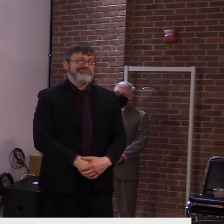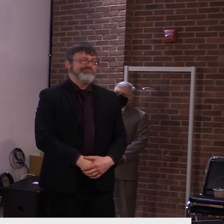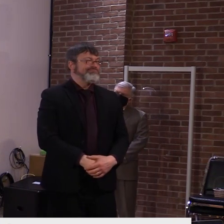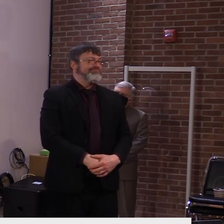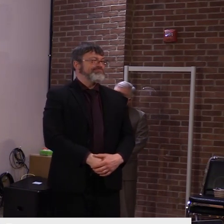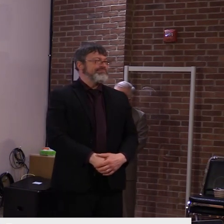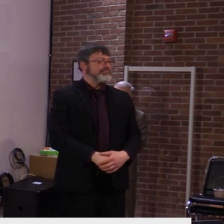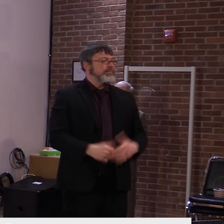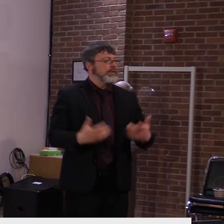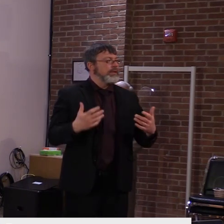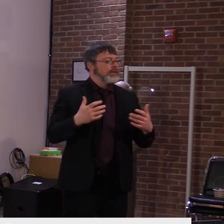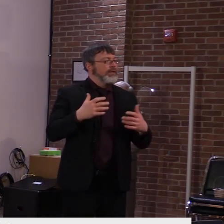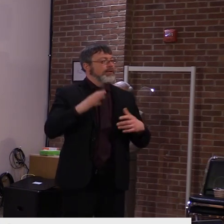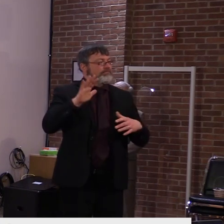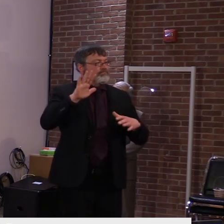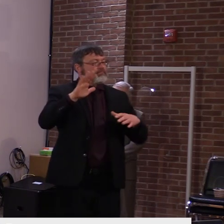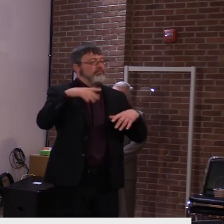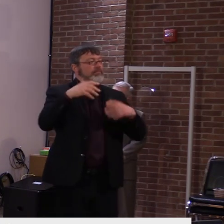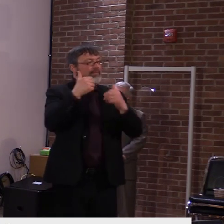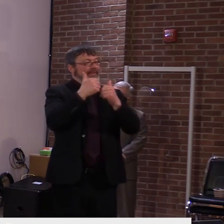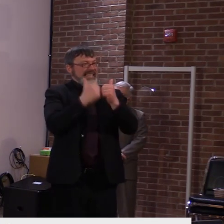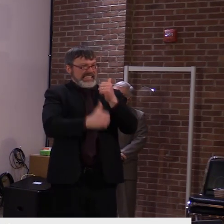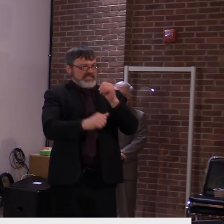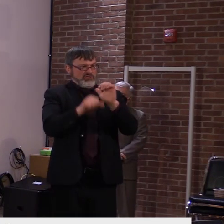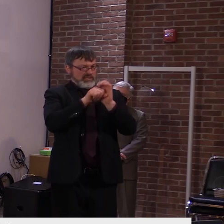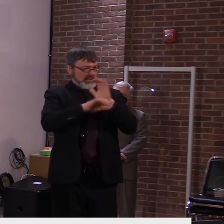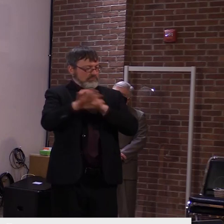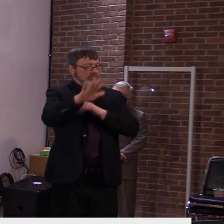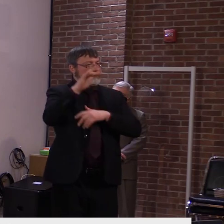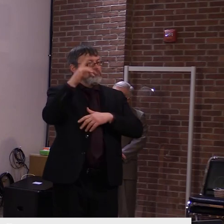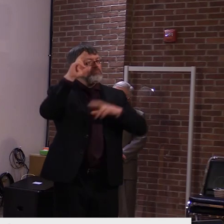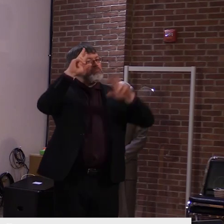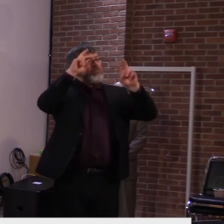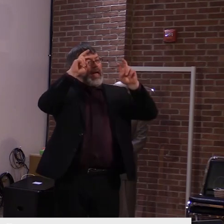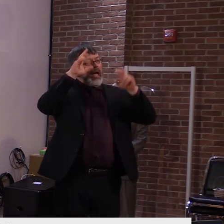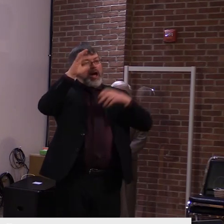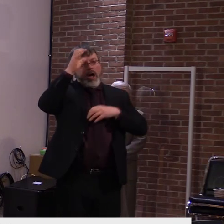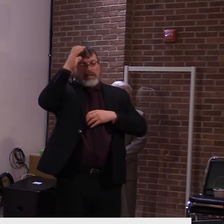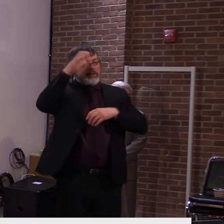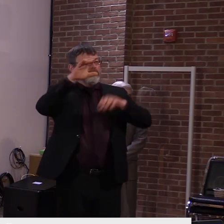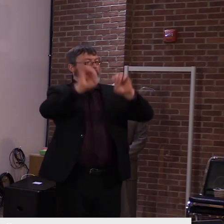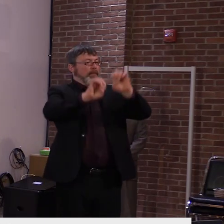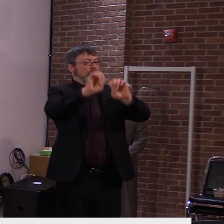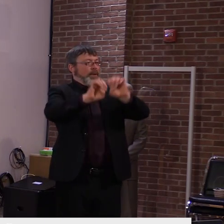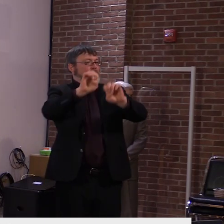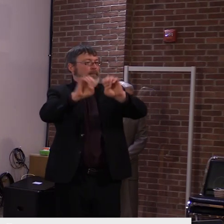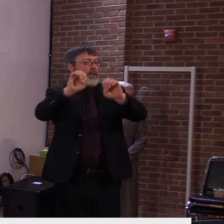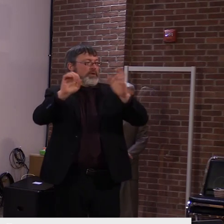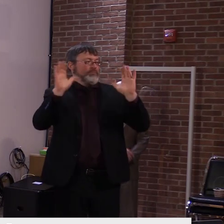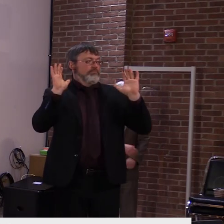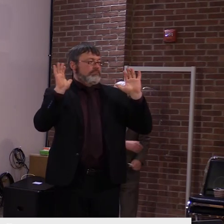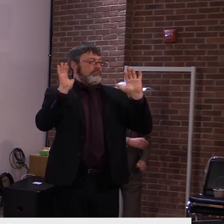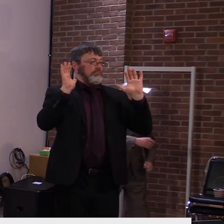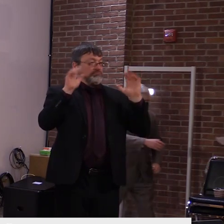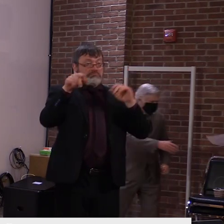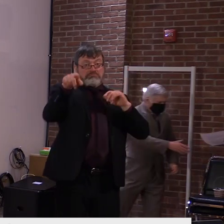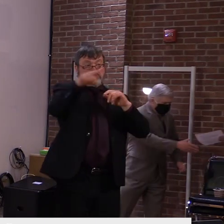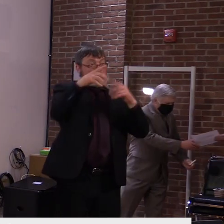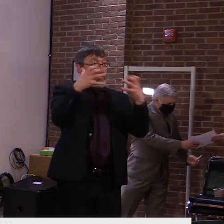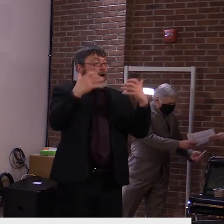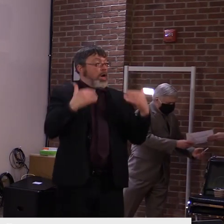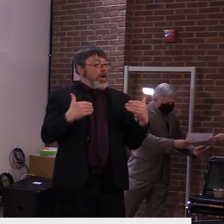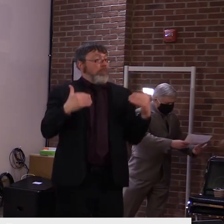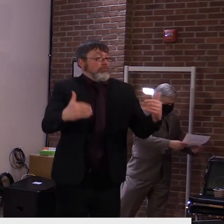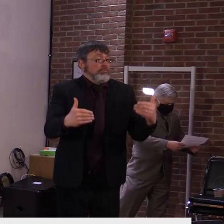states. We all have the ability to make decisions based on what we think is right. We've been doing that since day